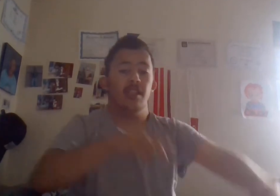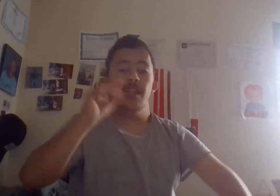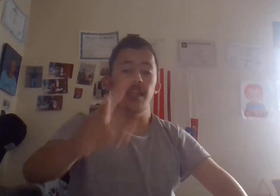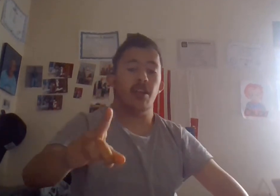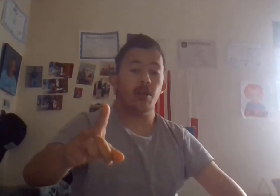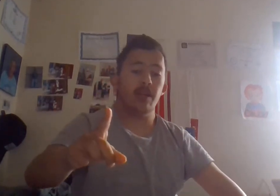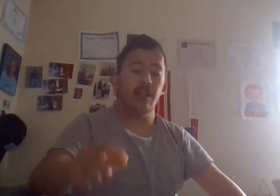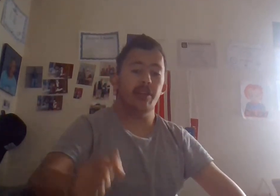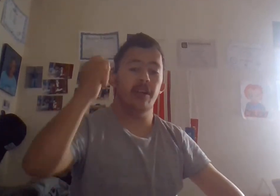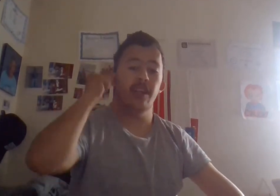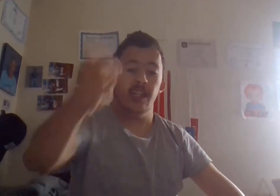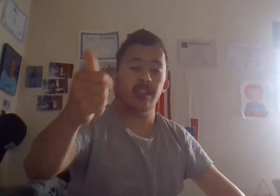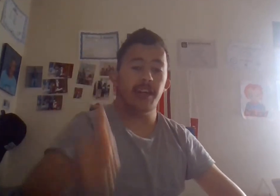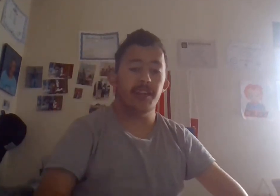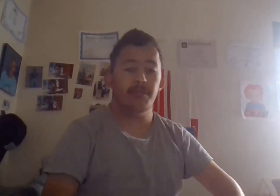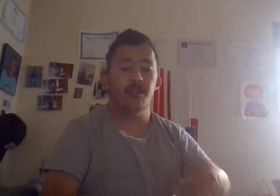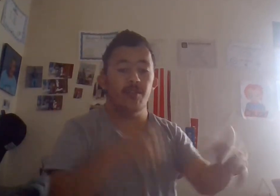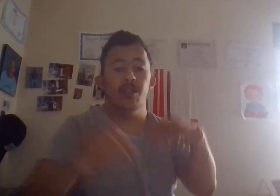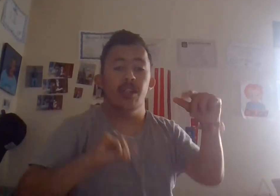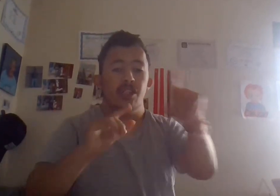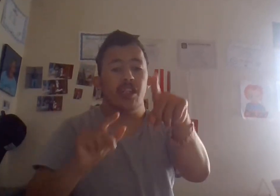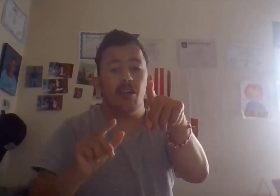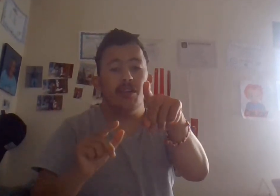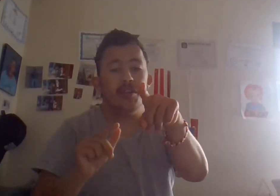Hit the notification and like this video. Share